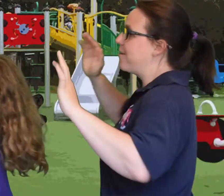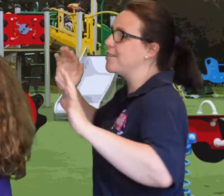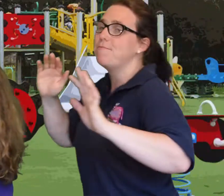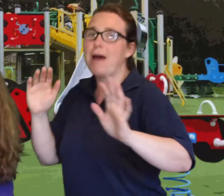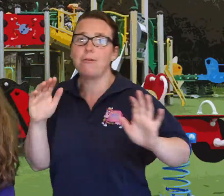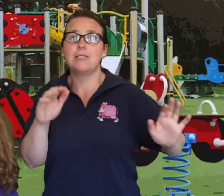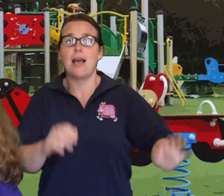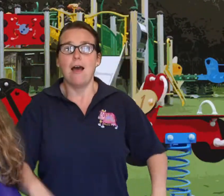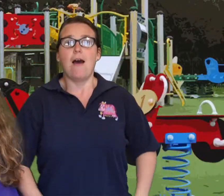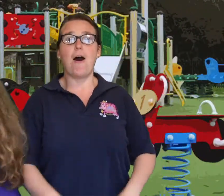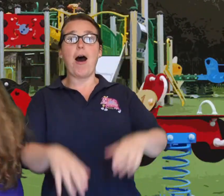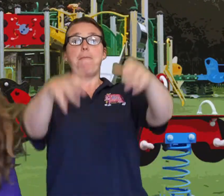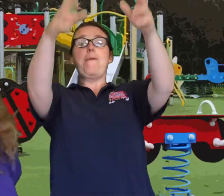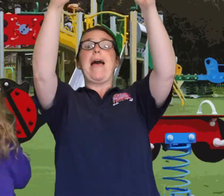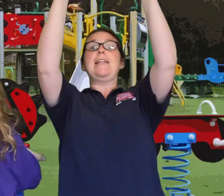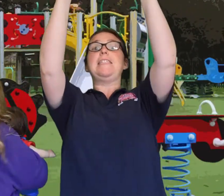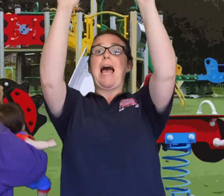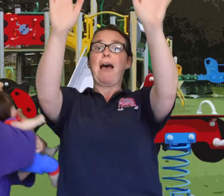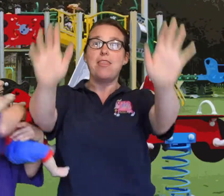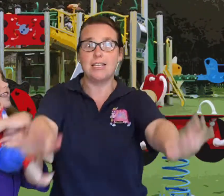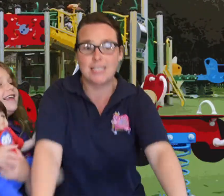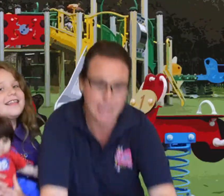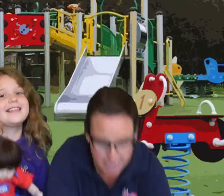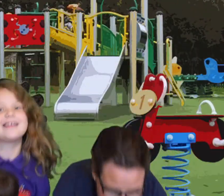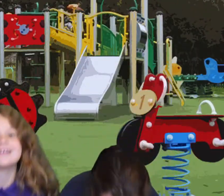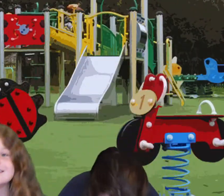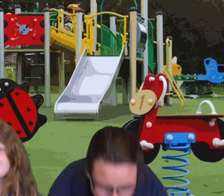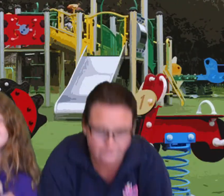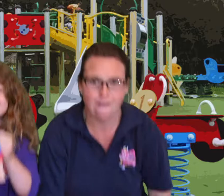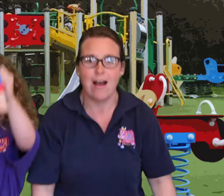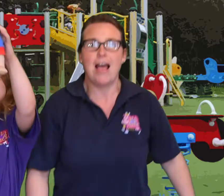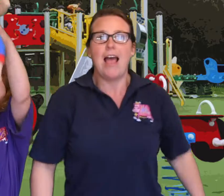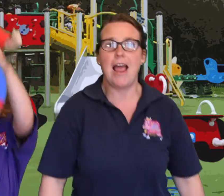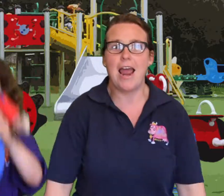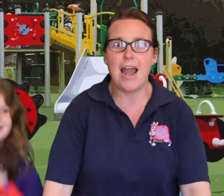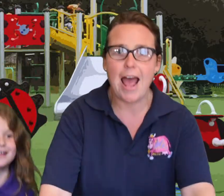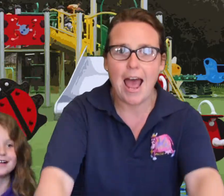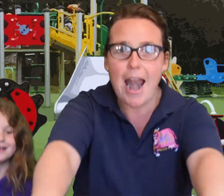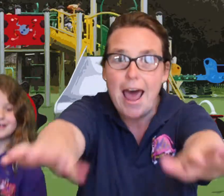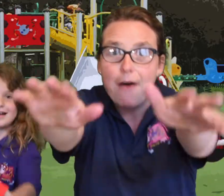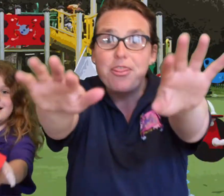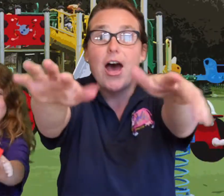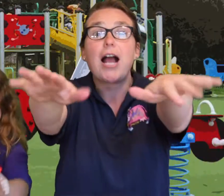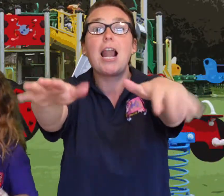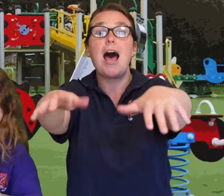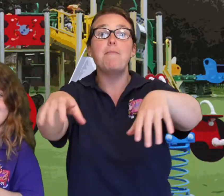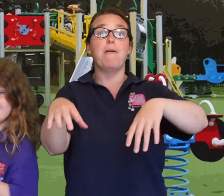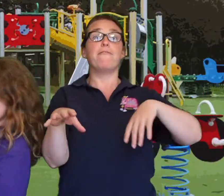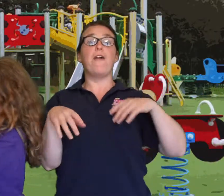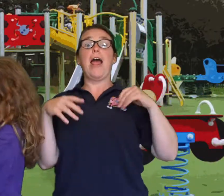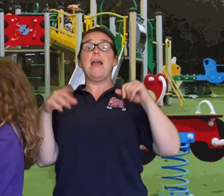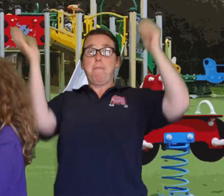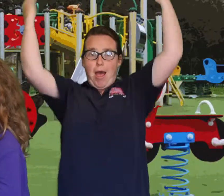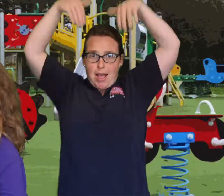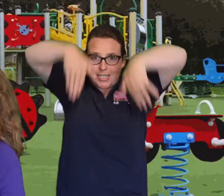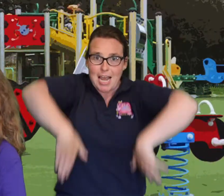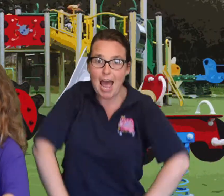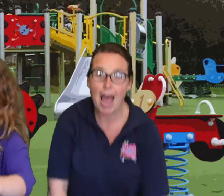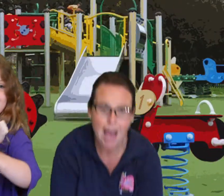and round, up and down the seesaw, in and out the climbing frame, down